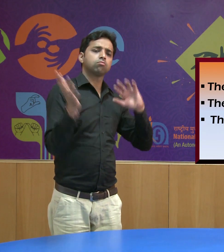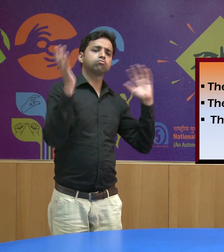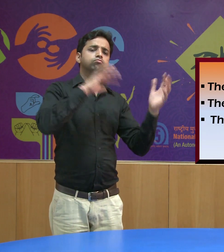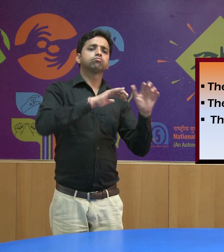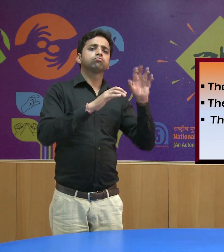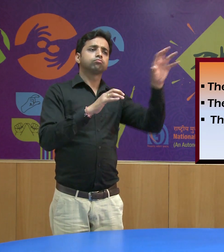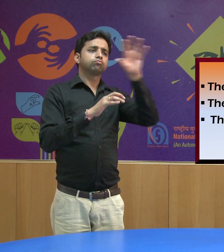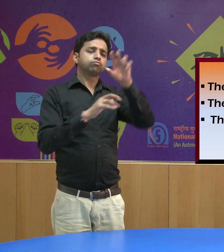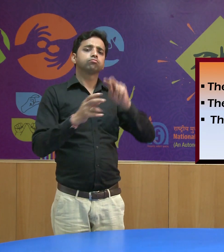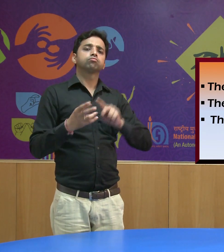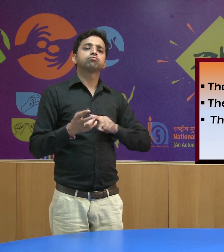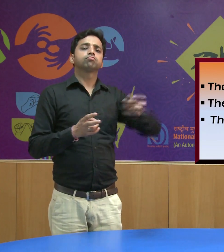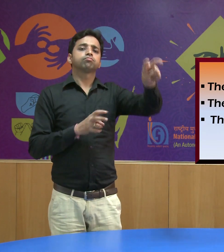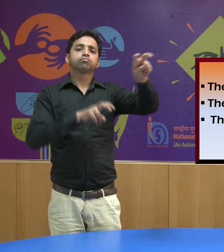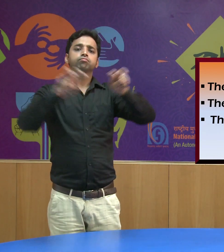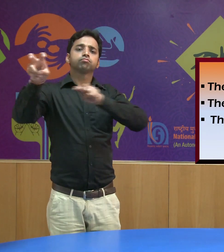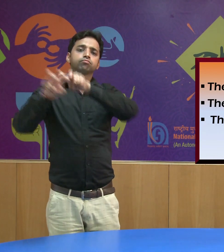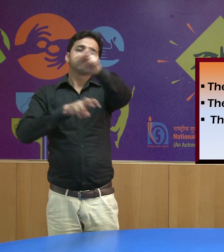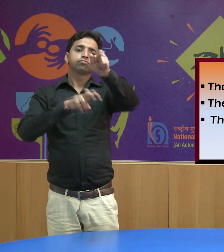one place to the other.